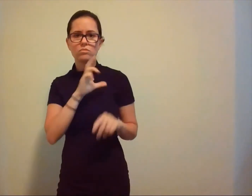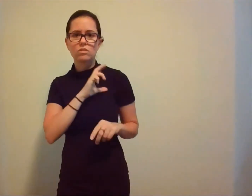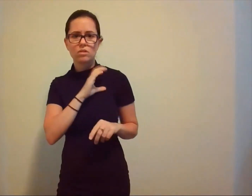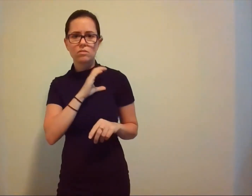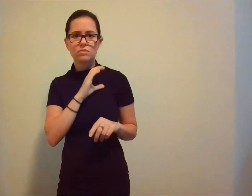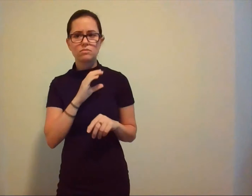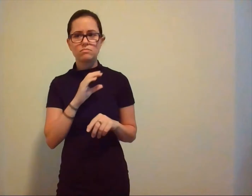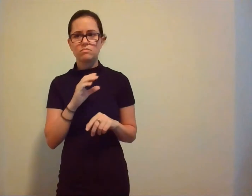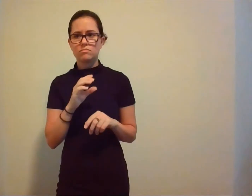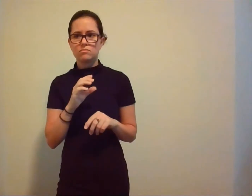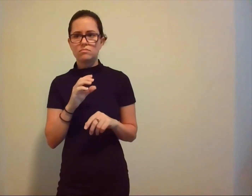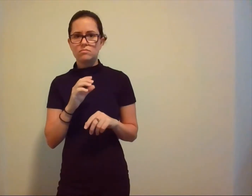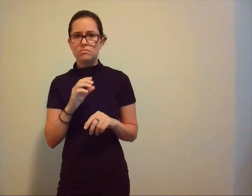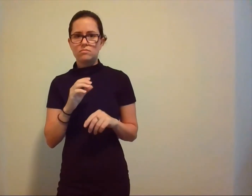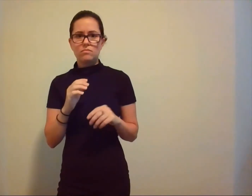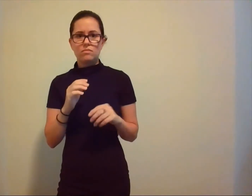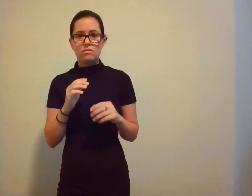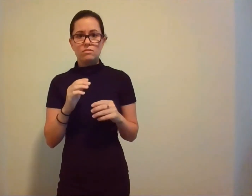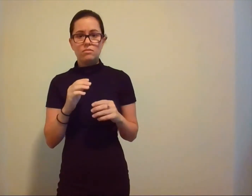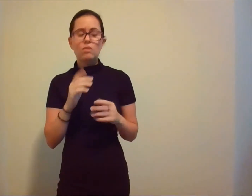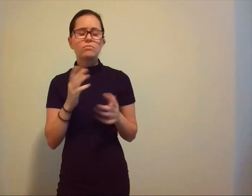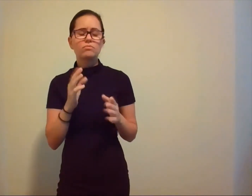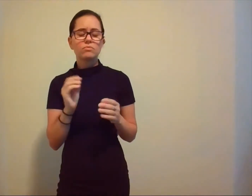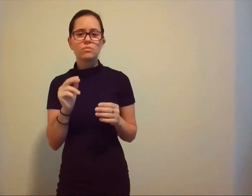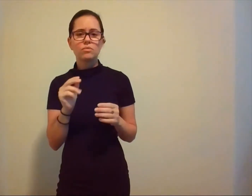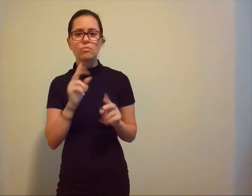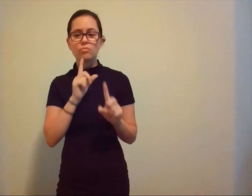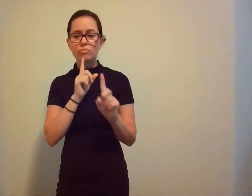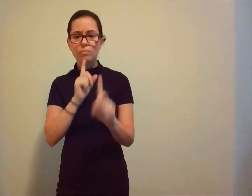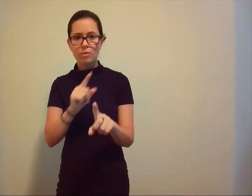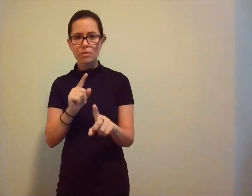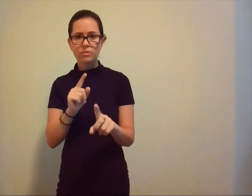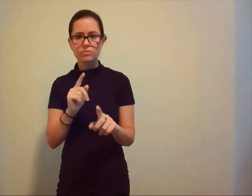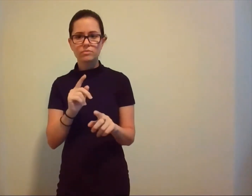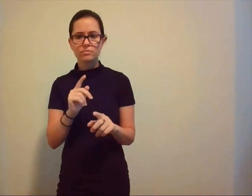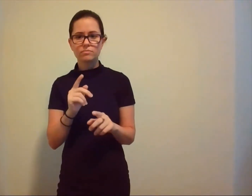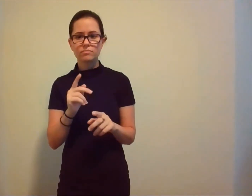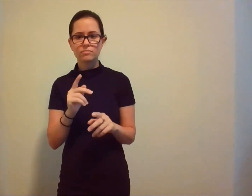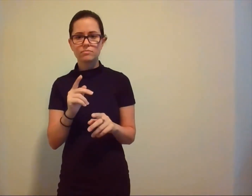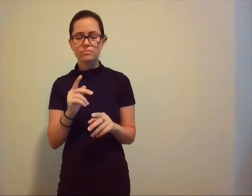there are no private beaches and you can go right behind somebody's house if you want. So that's where we elected to go.